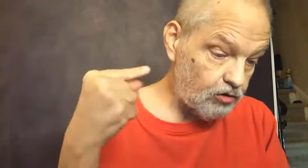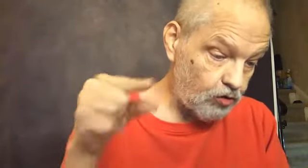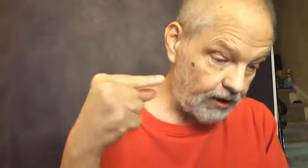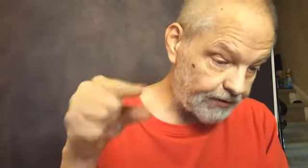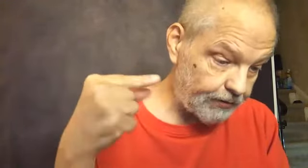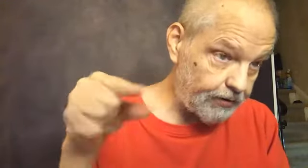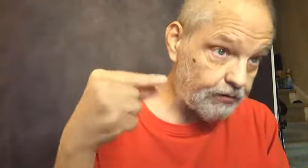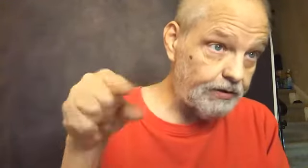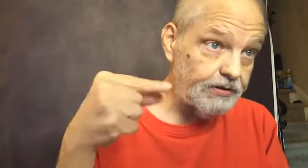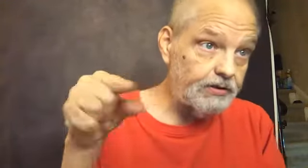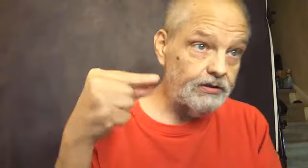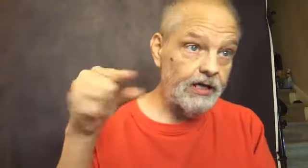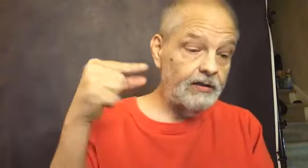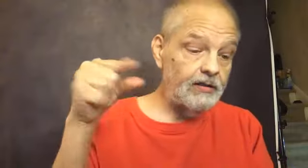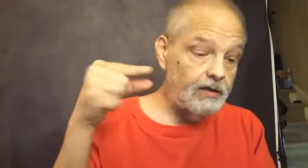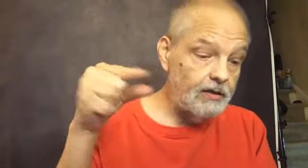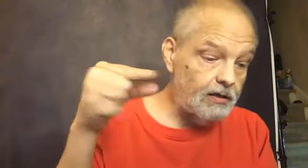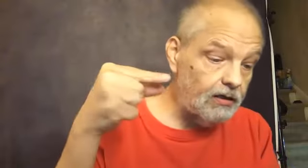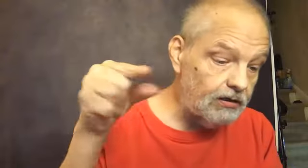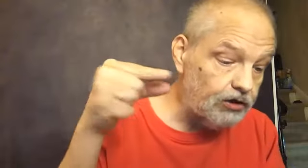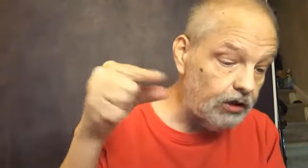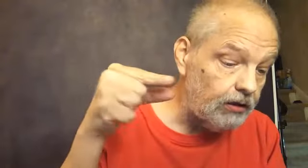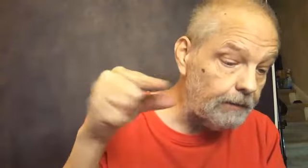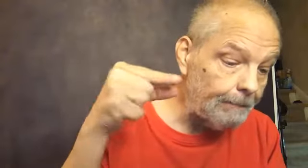Green, I showed you, is shaken, G.